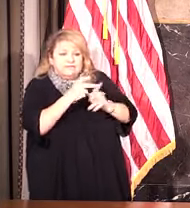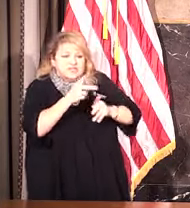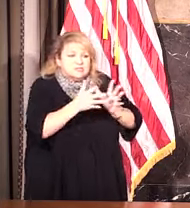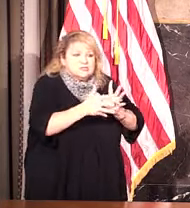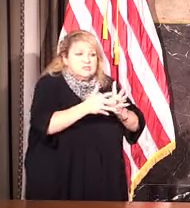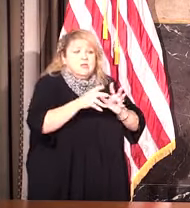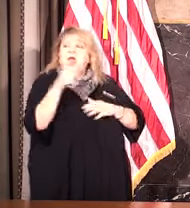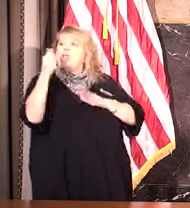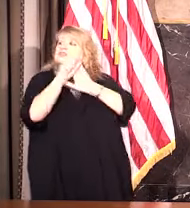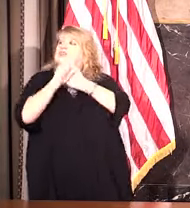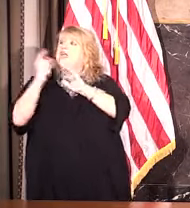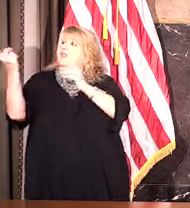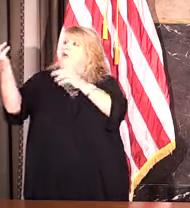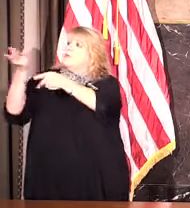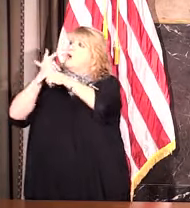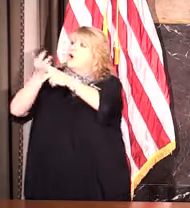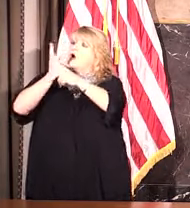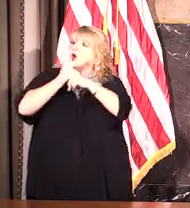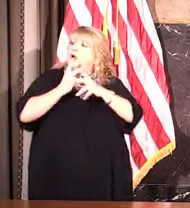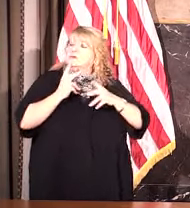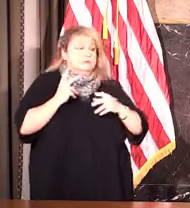We can't count on it this time.